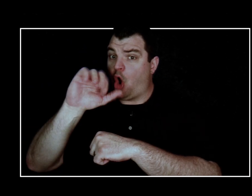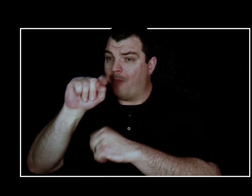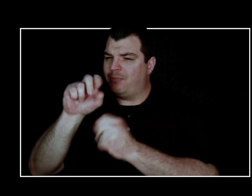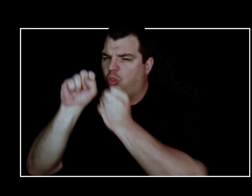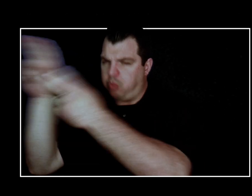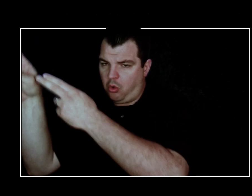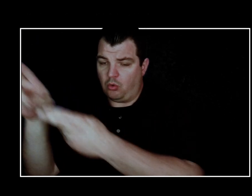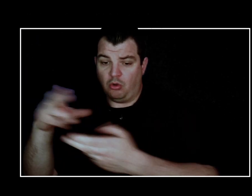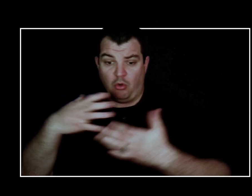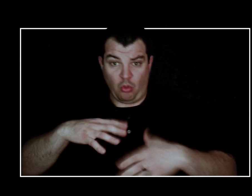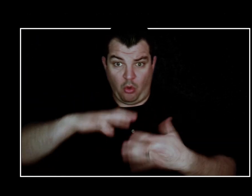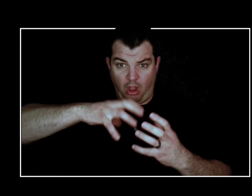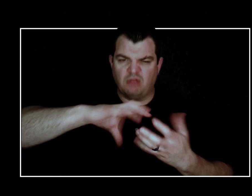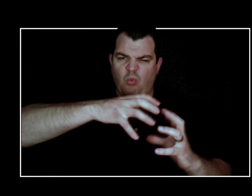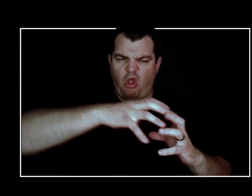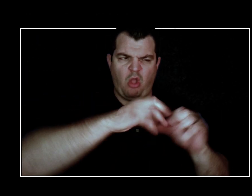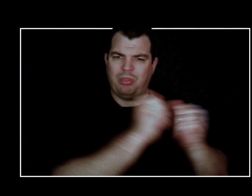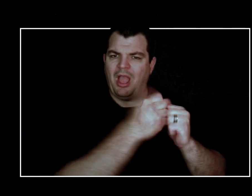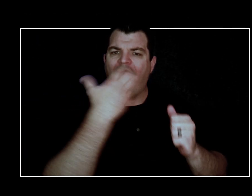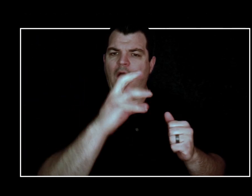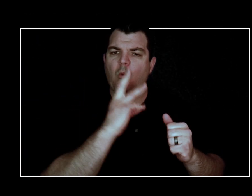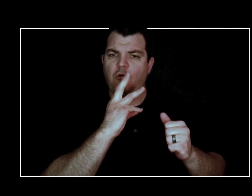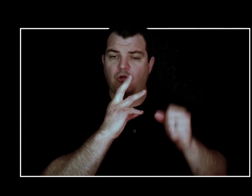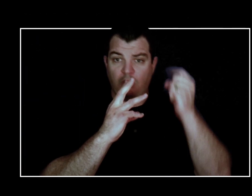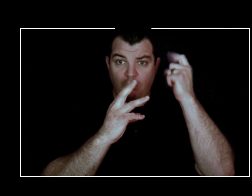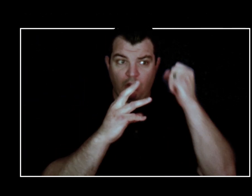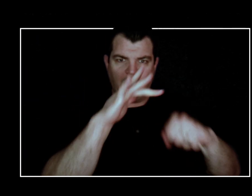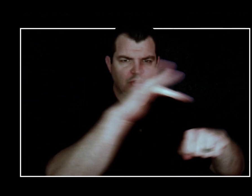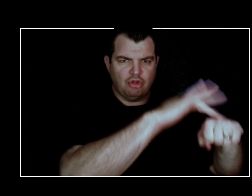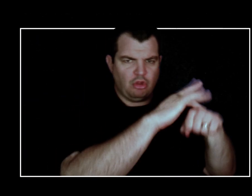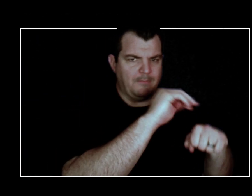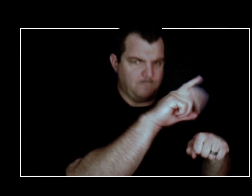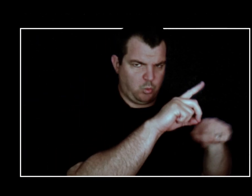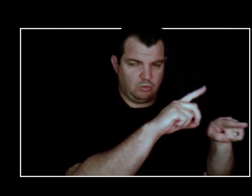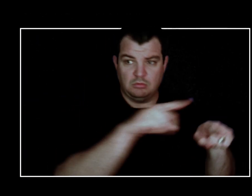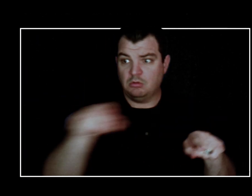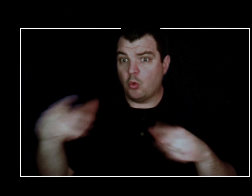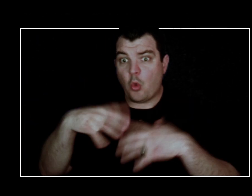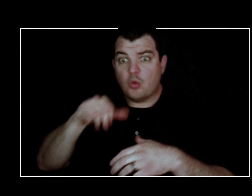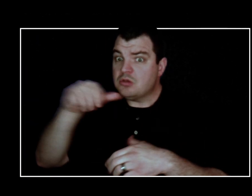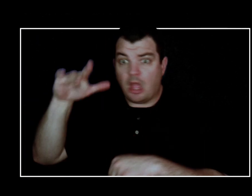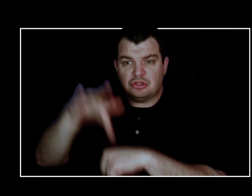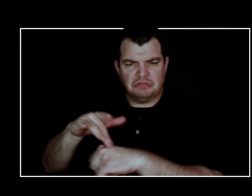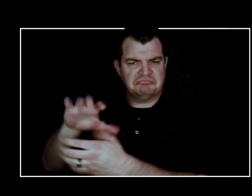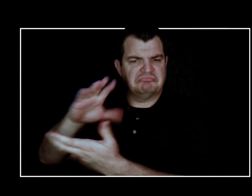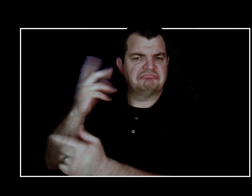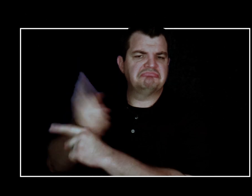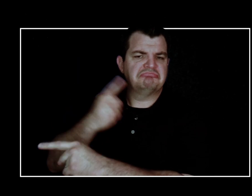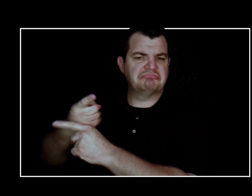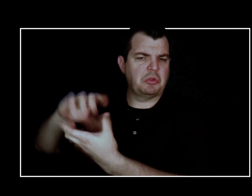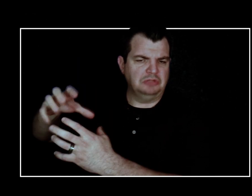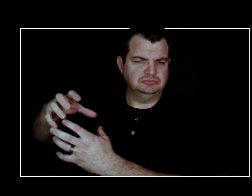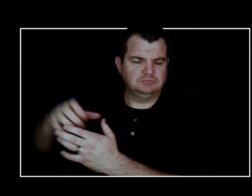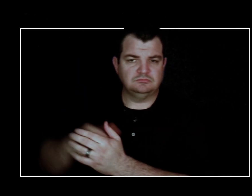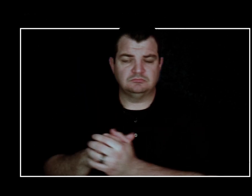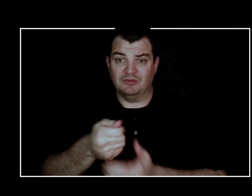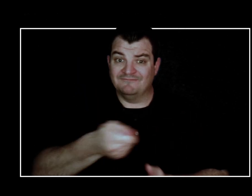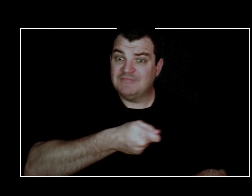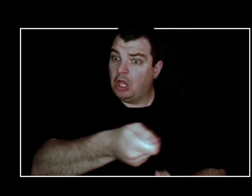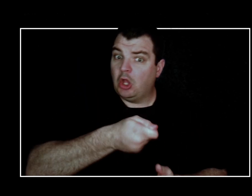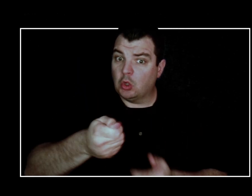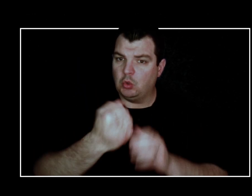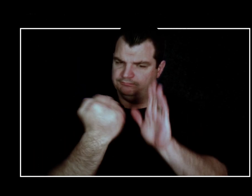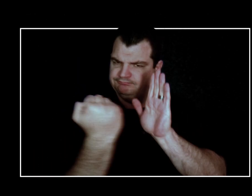come into contact with mold in hot water separately from other clothes. After cleaning